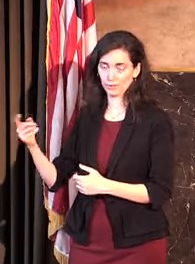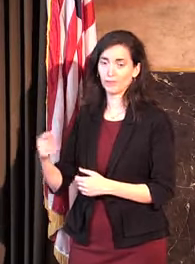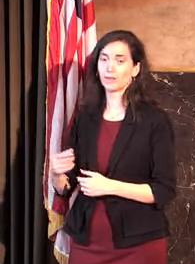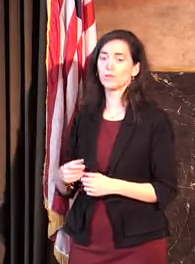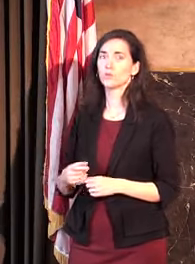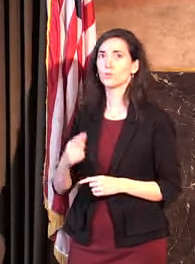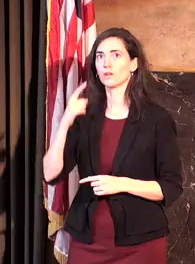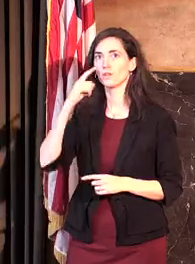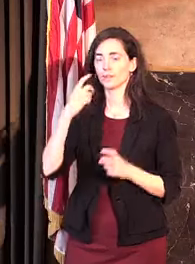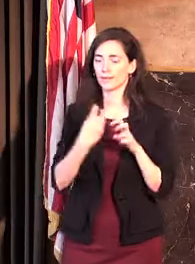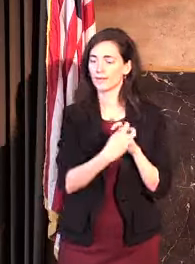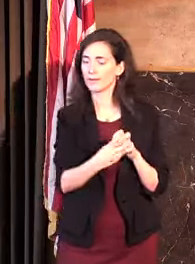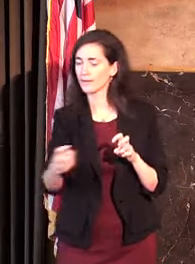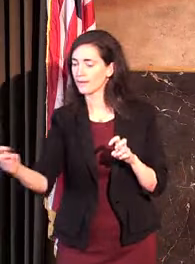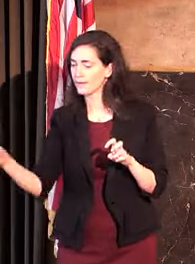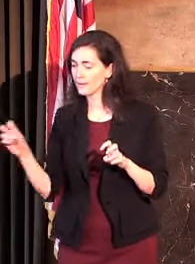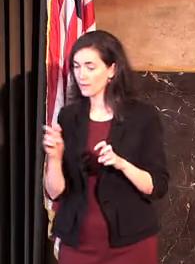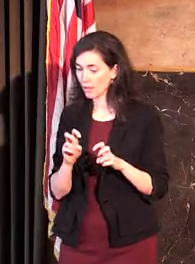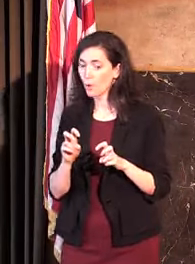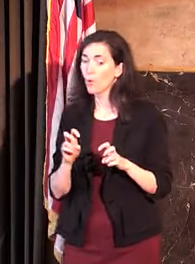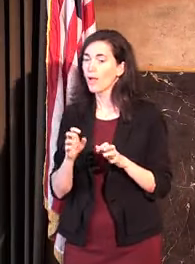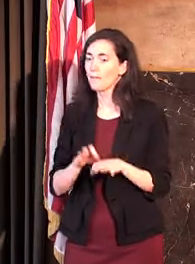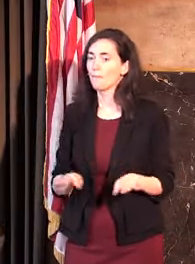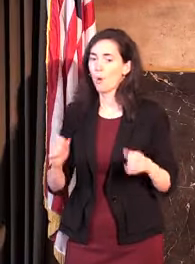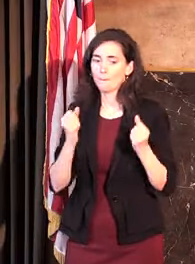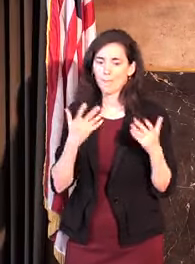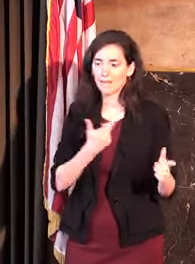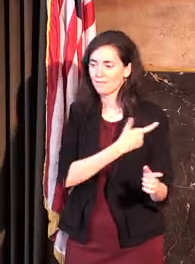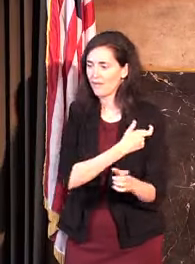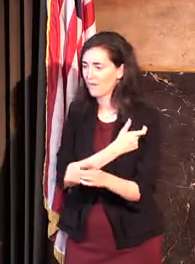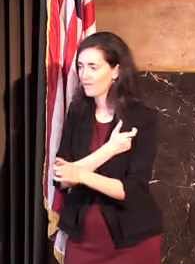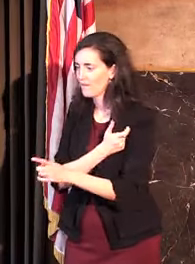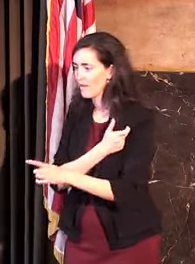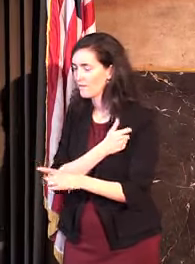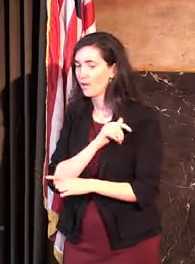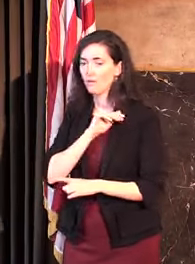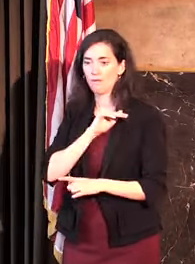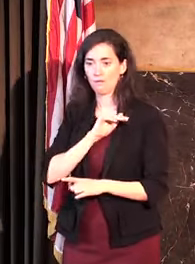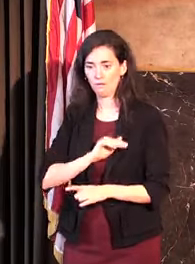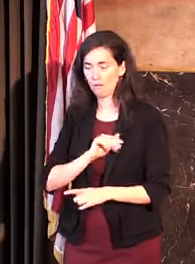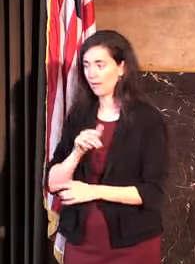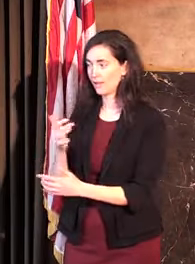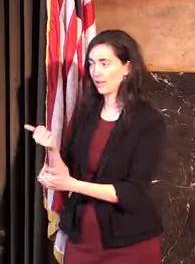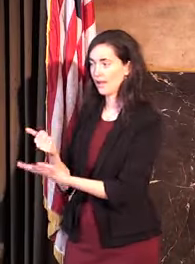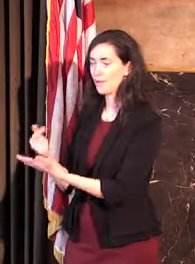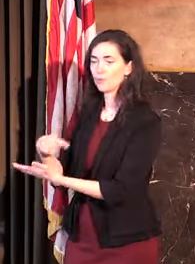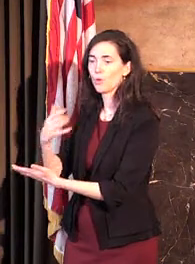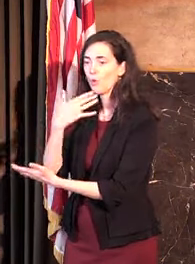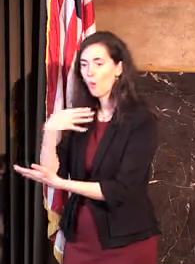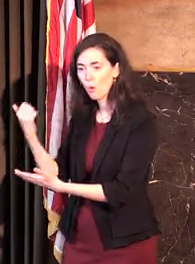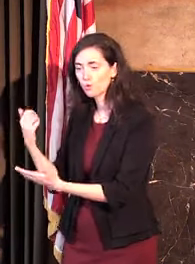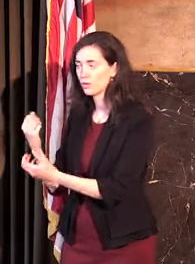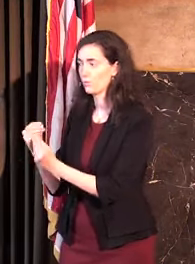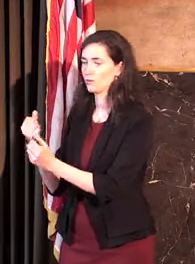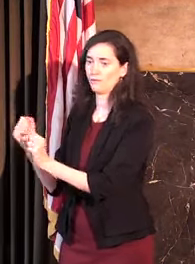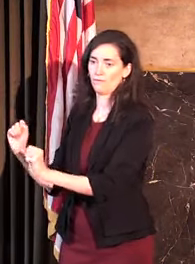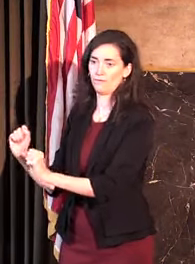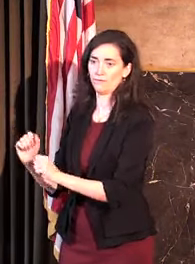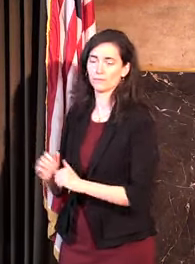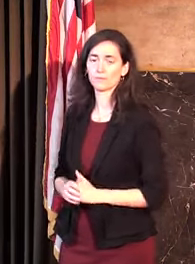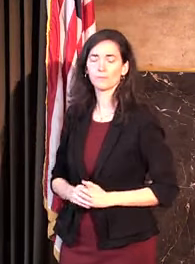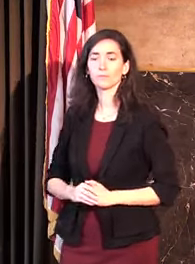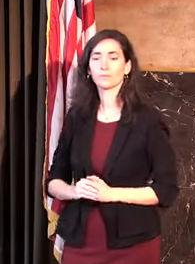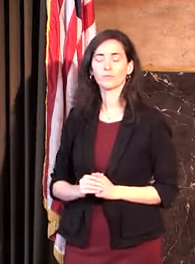having as many people there vaccinated as possible will make sure that it's as safe as it can be. We're also